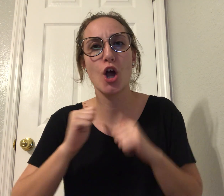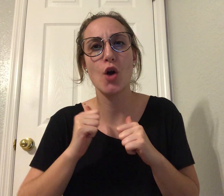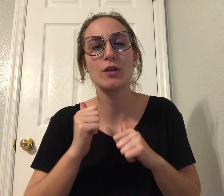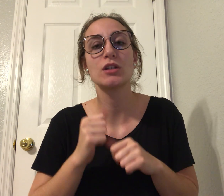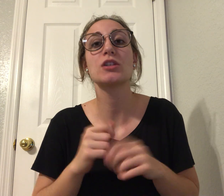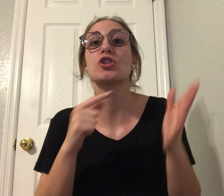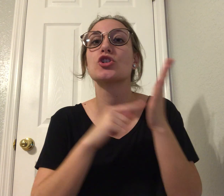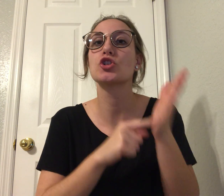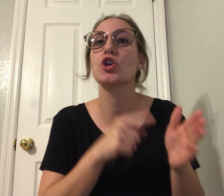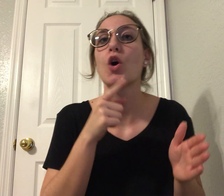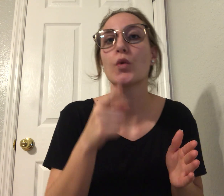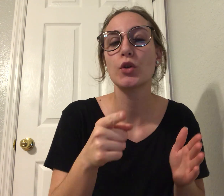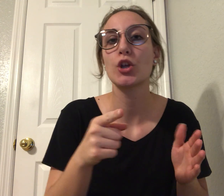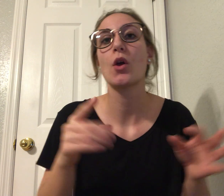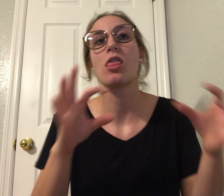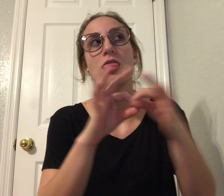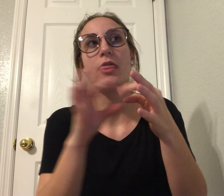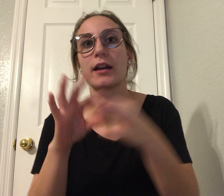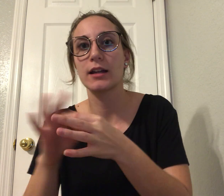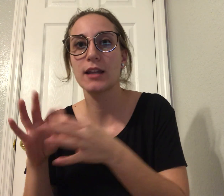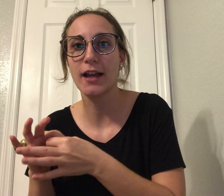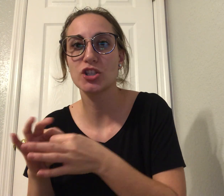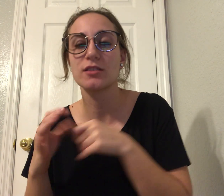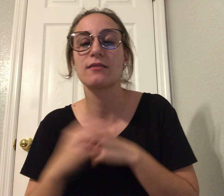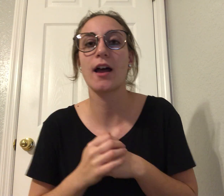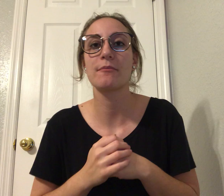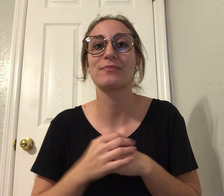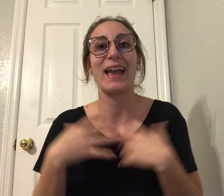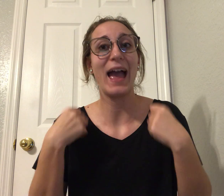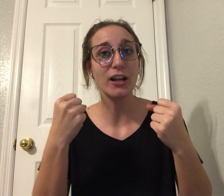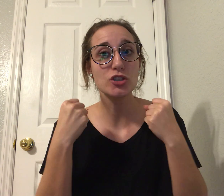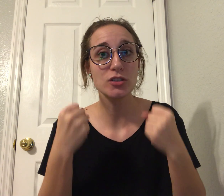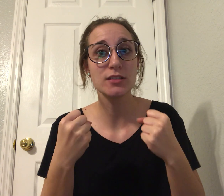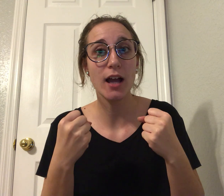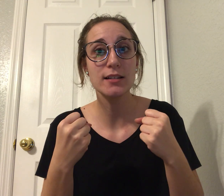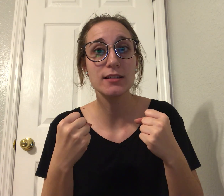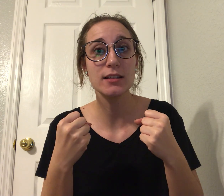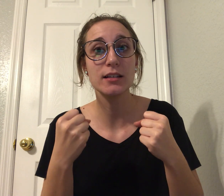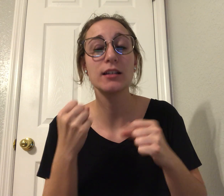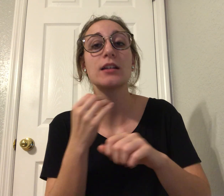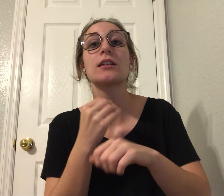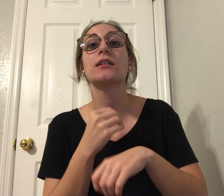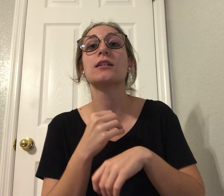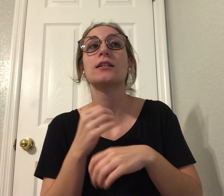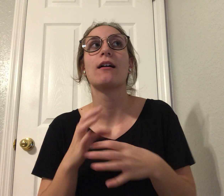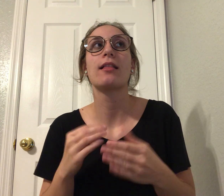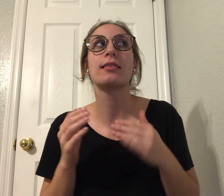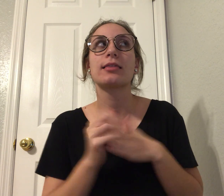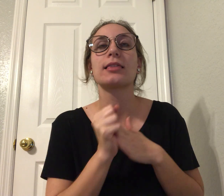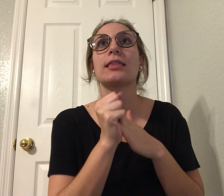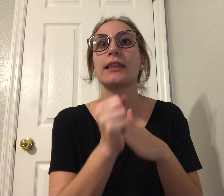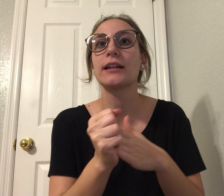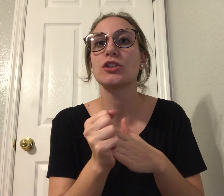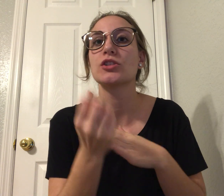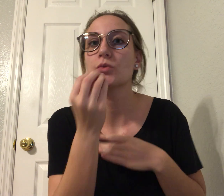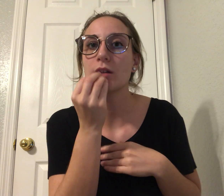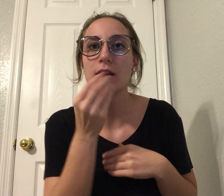exercise leads to eating better. And improving your mood leads to exercising and eating better. And the order is